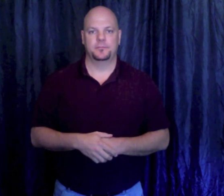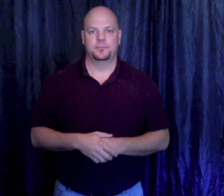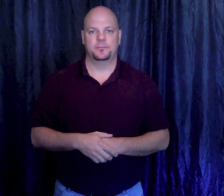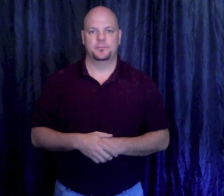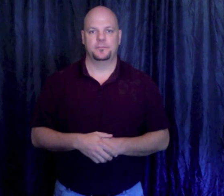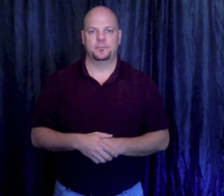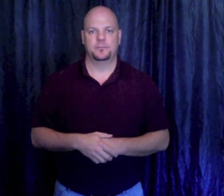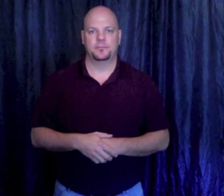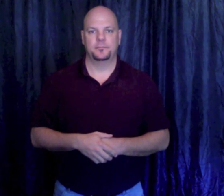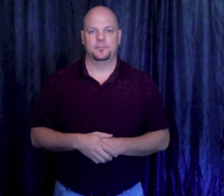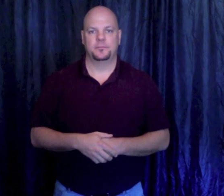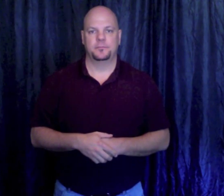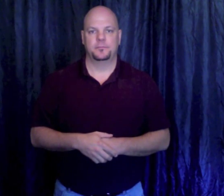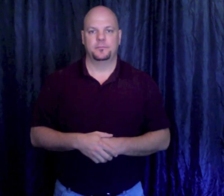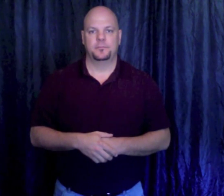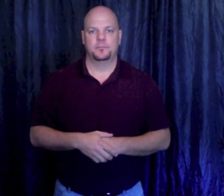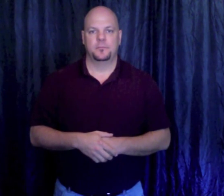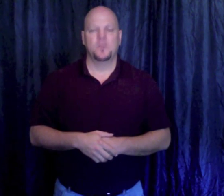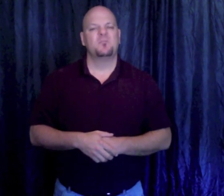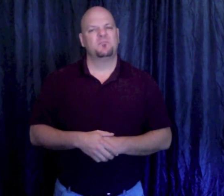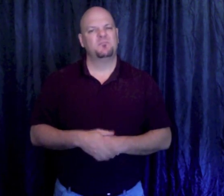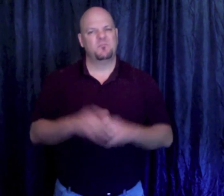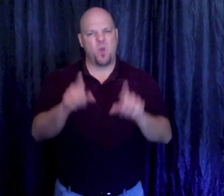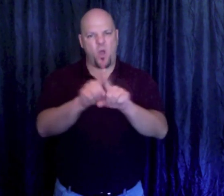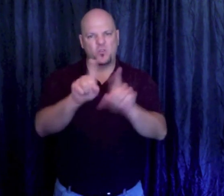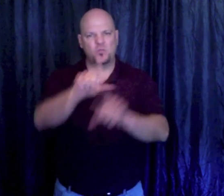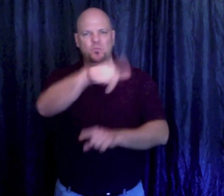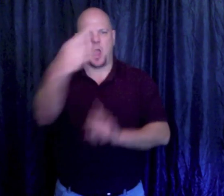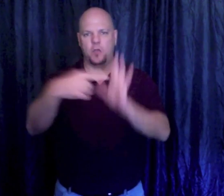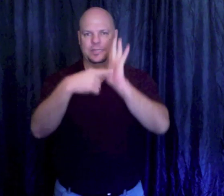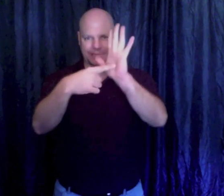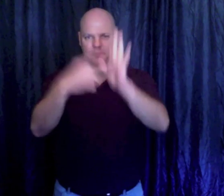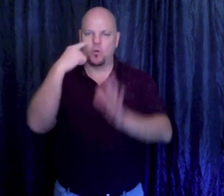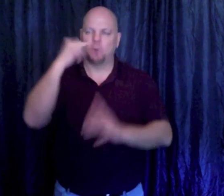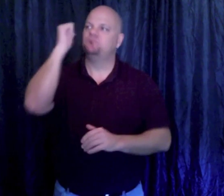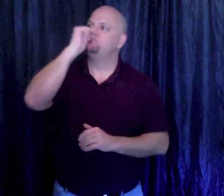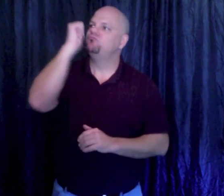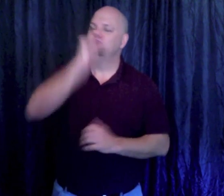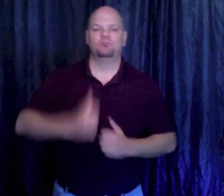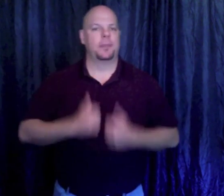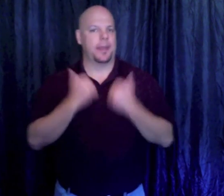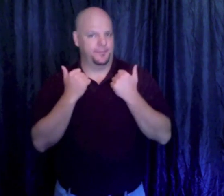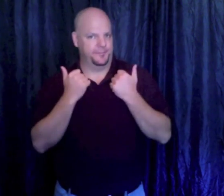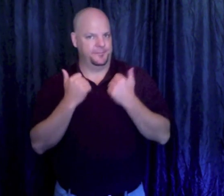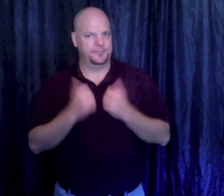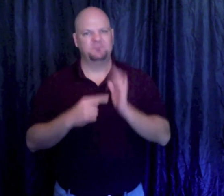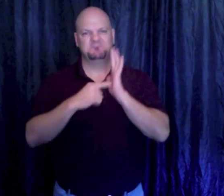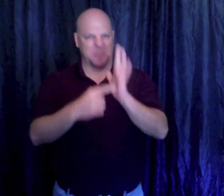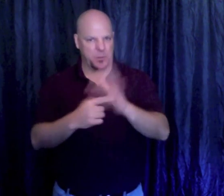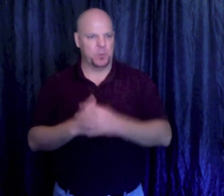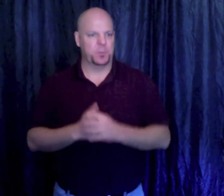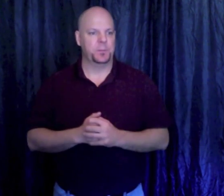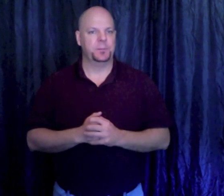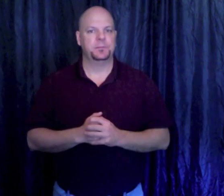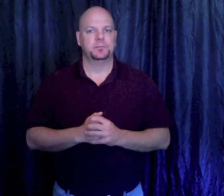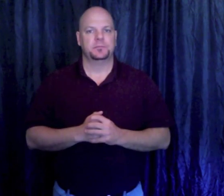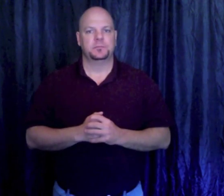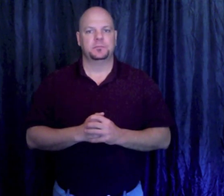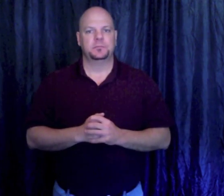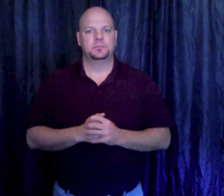So you can also think of other examples in your everyday life and just something to think about. Think about an example like where you stand when someone's up at the